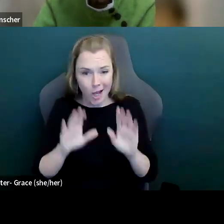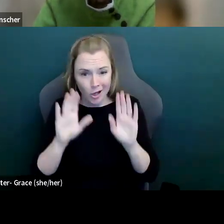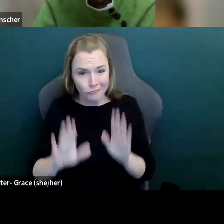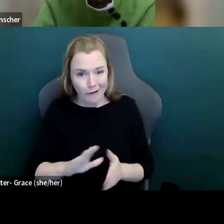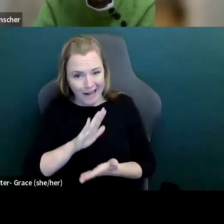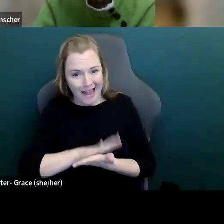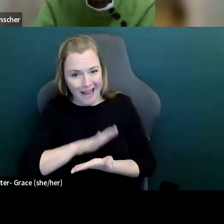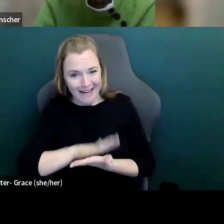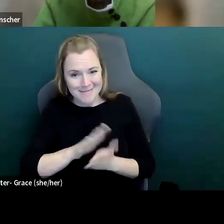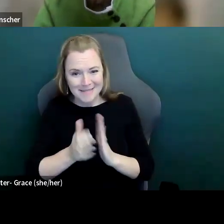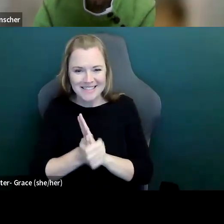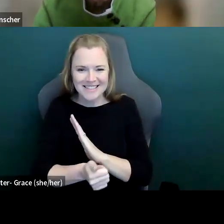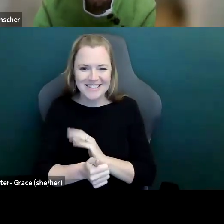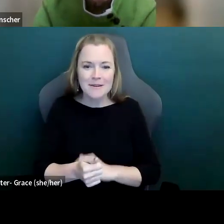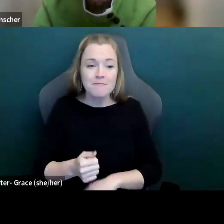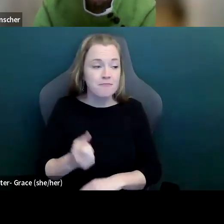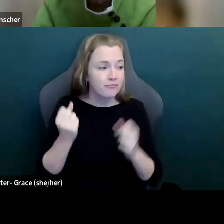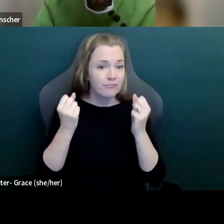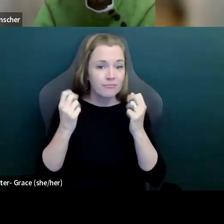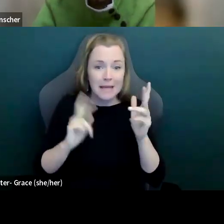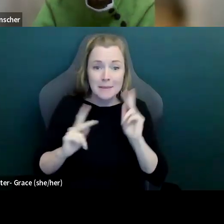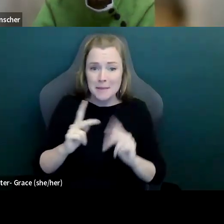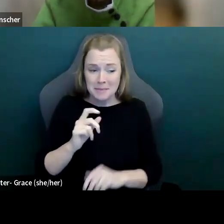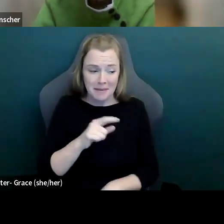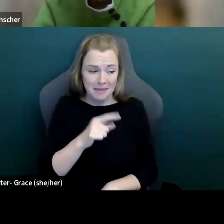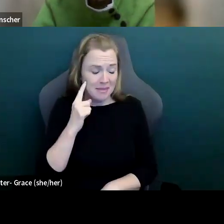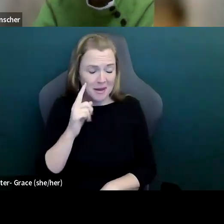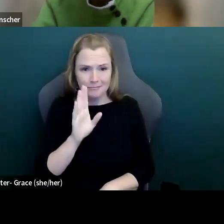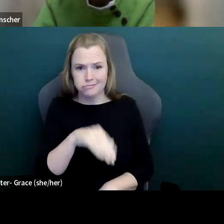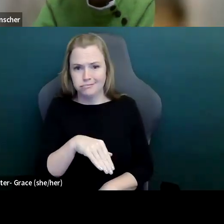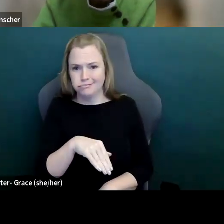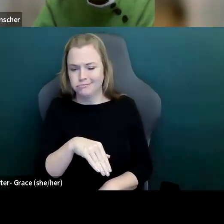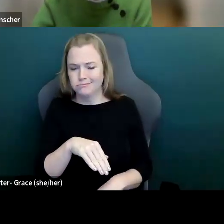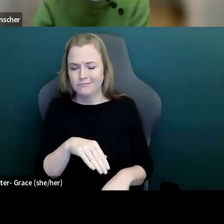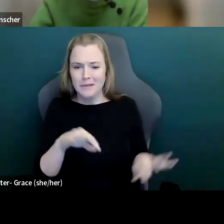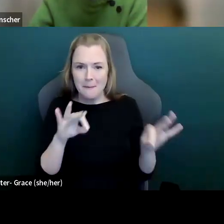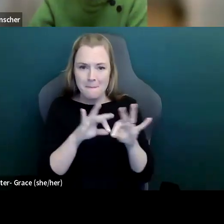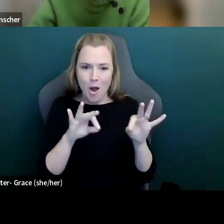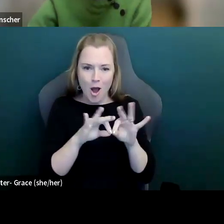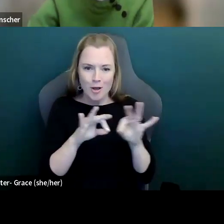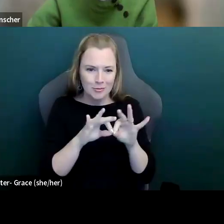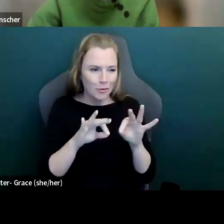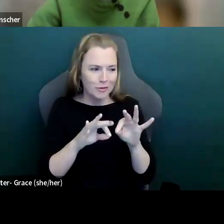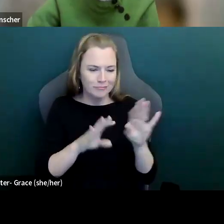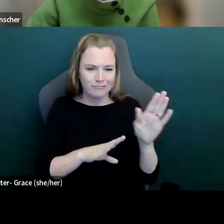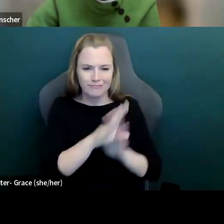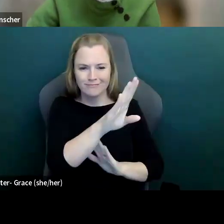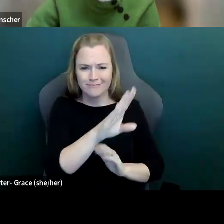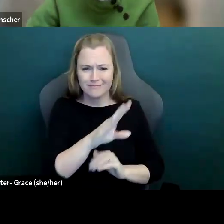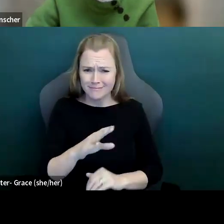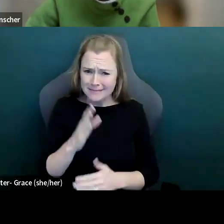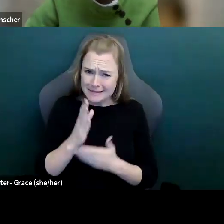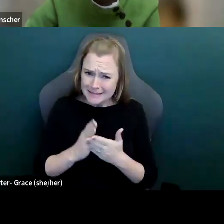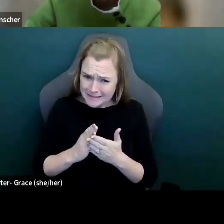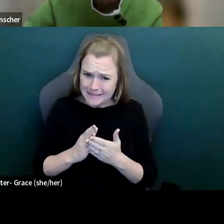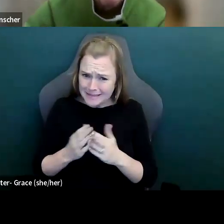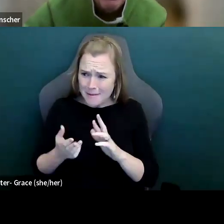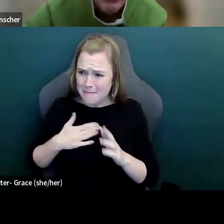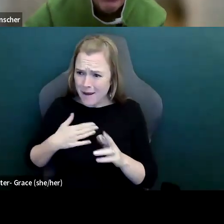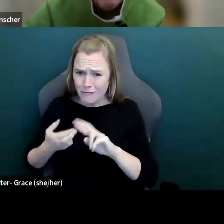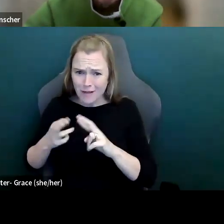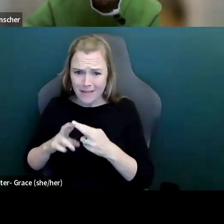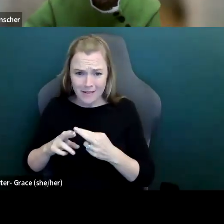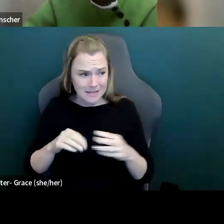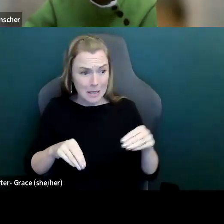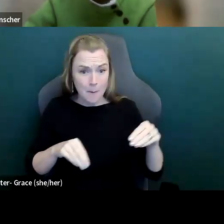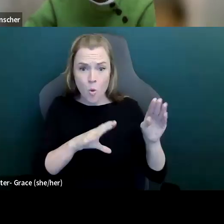academic skills. In fact, many people didn't think she'd amount to much, including some members of my own family. When she moved out, there are people who didn't